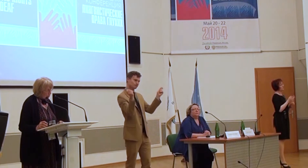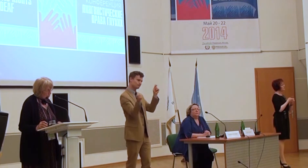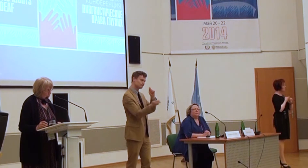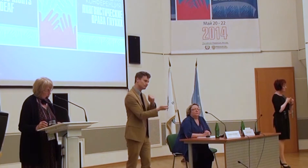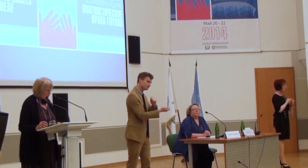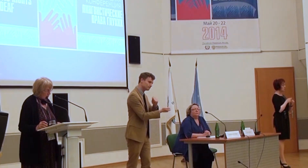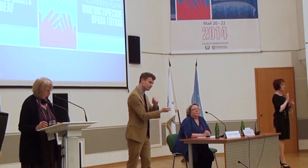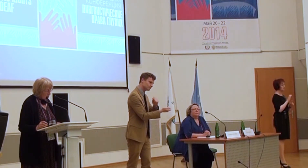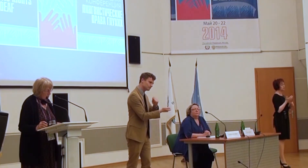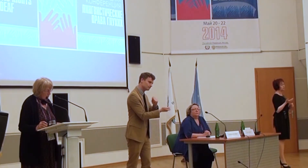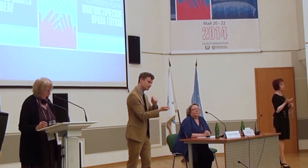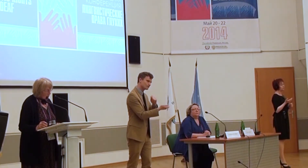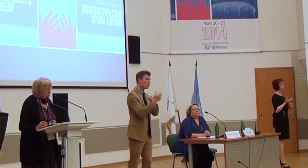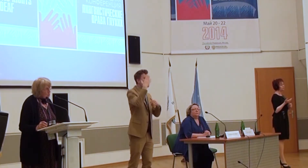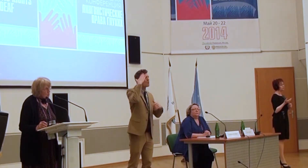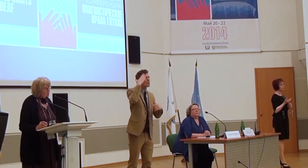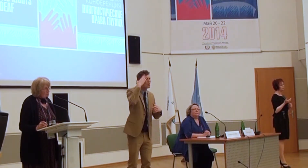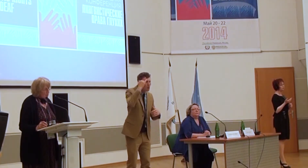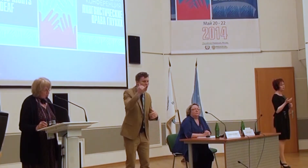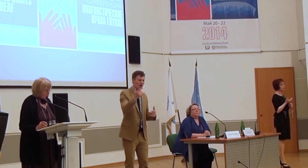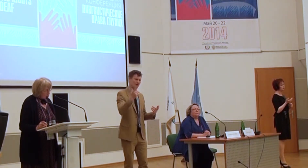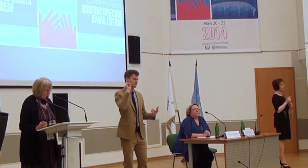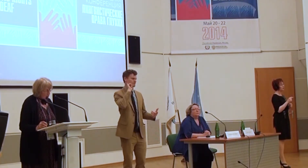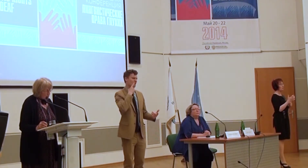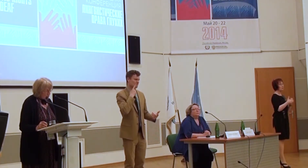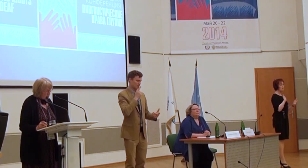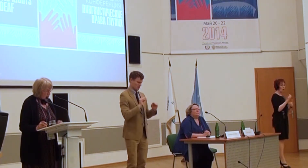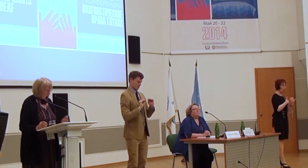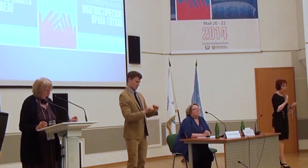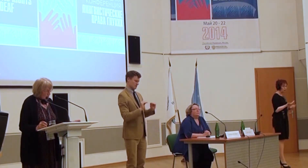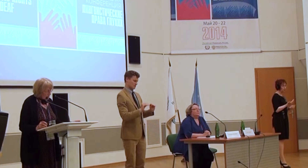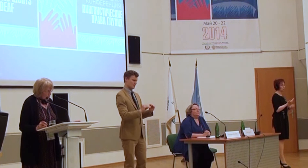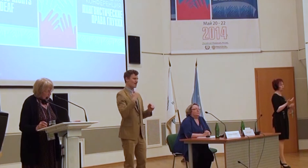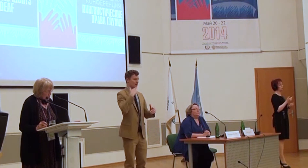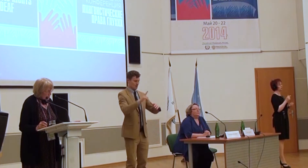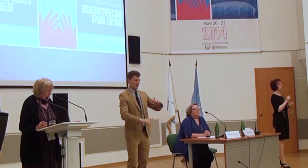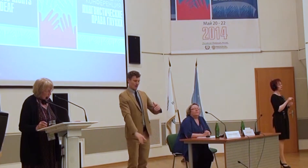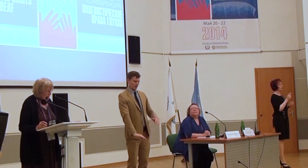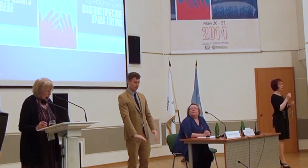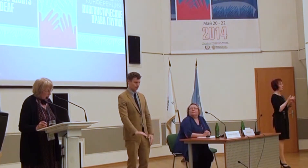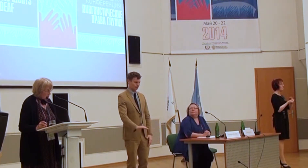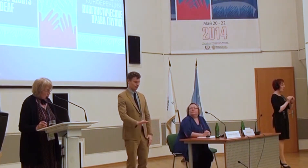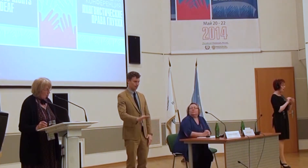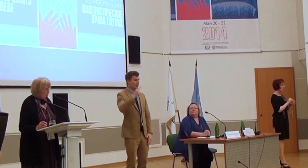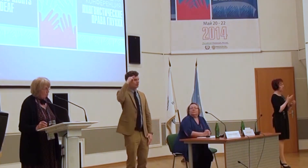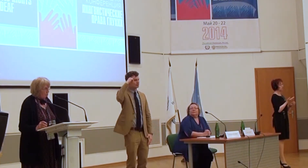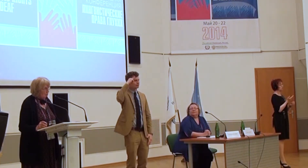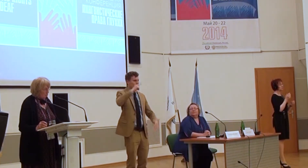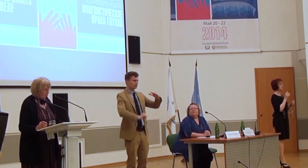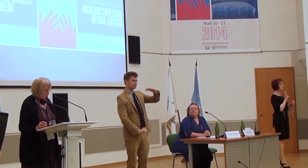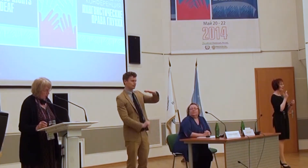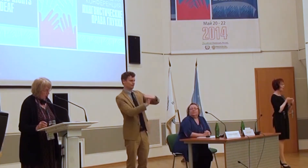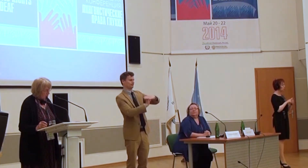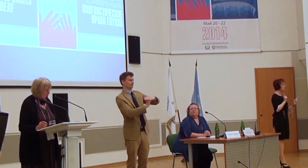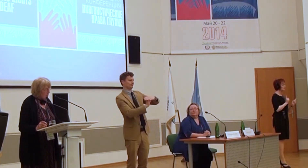deaf children were growing. There was also a growing body of research regarding the significant achievements of deaf children